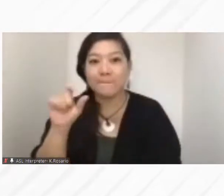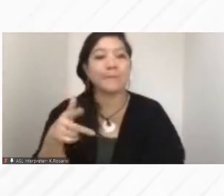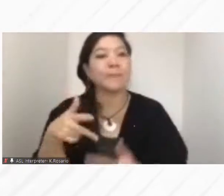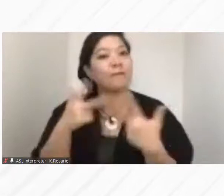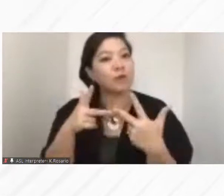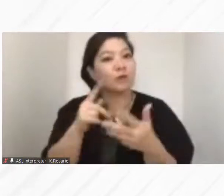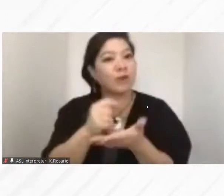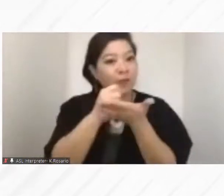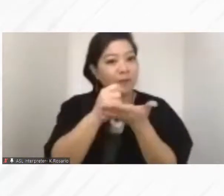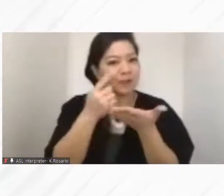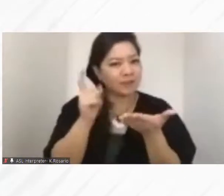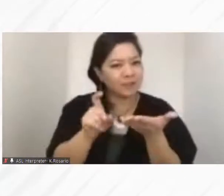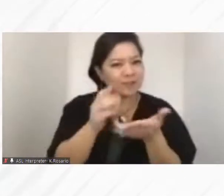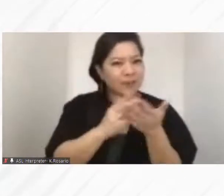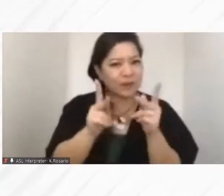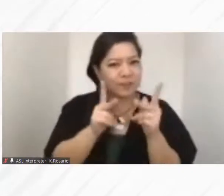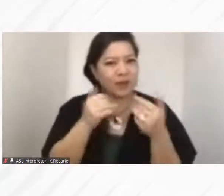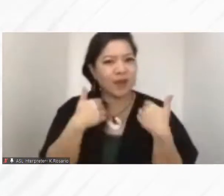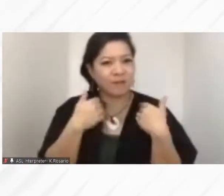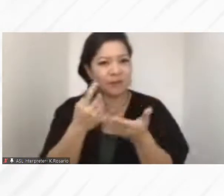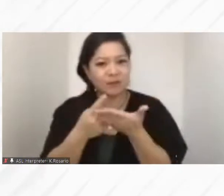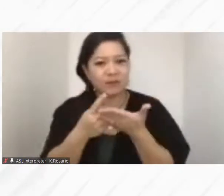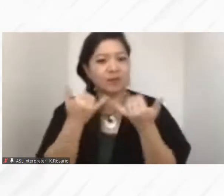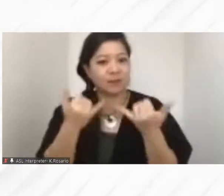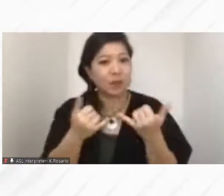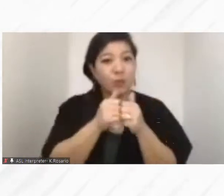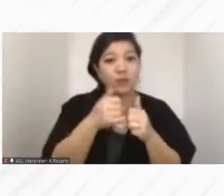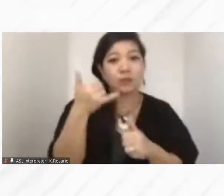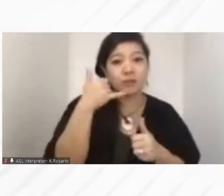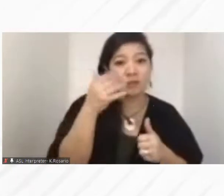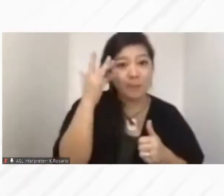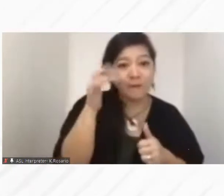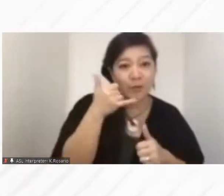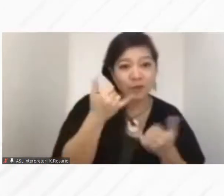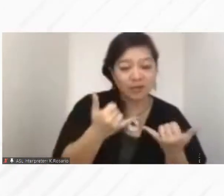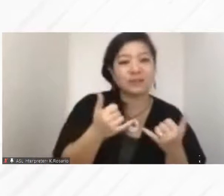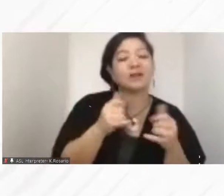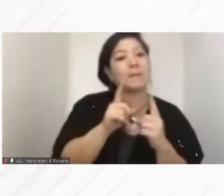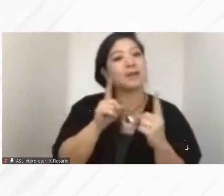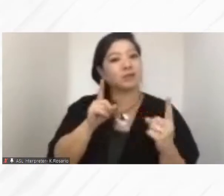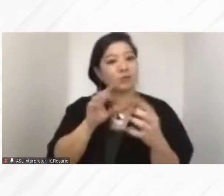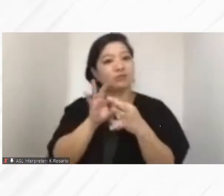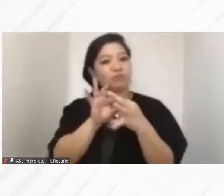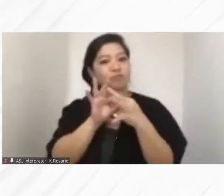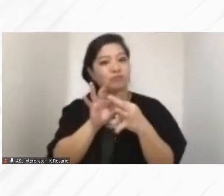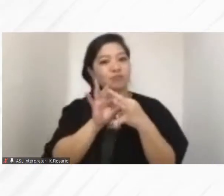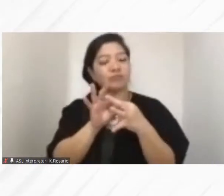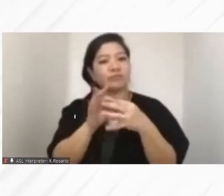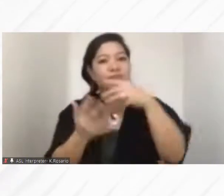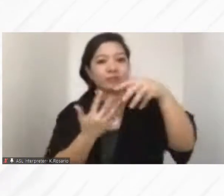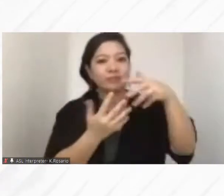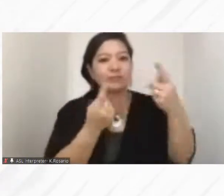to. There are many ways that we have now with these things to maintain social connectedness, even as we try